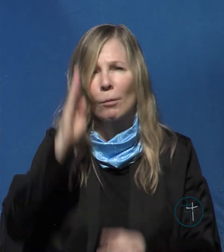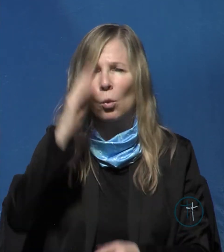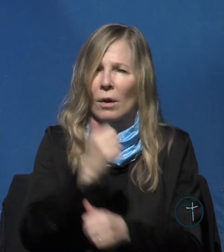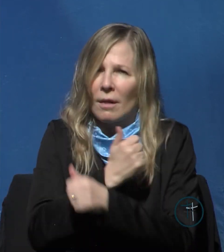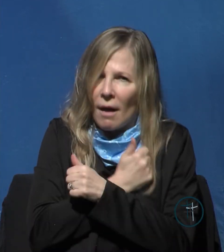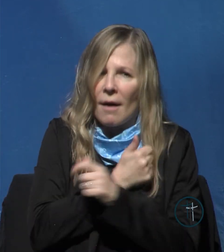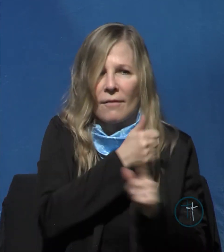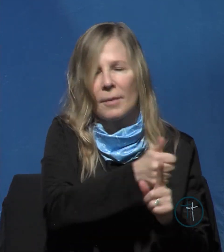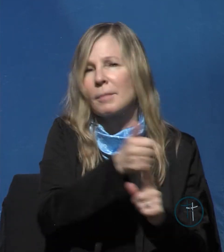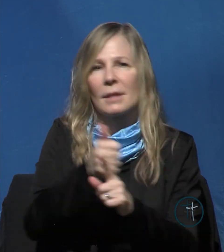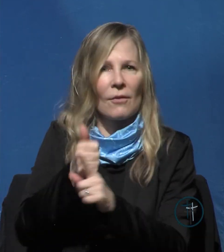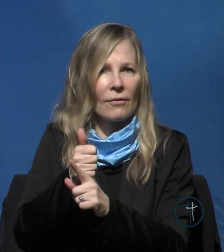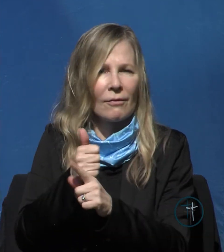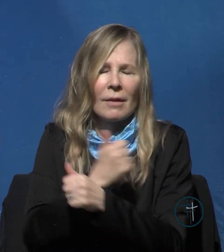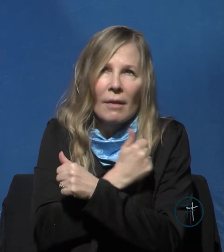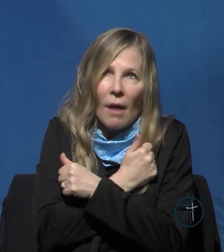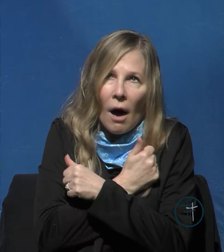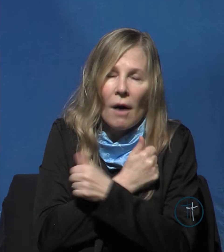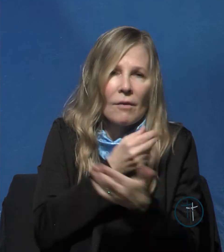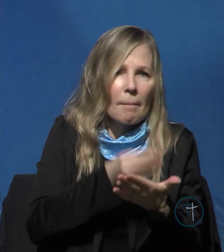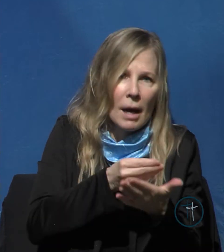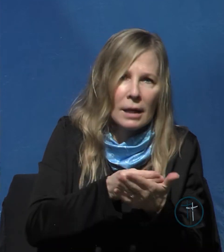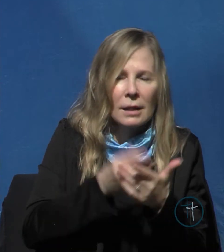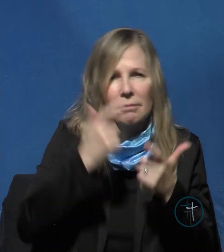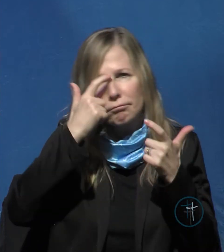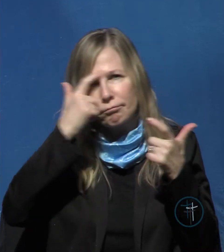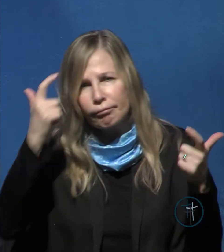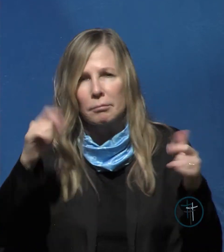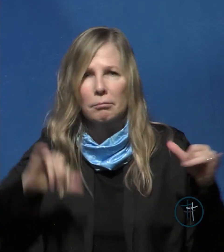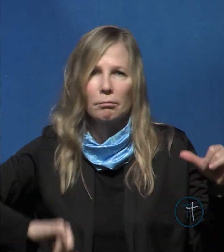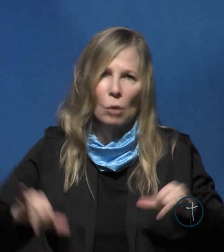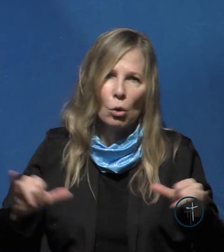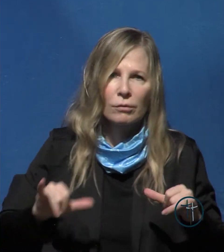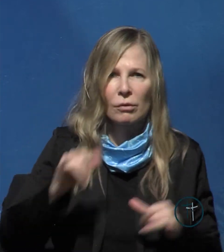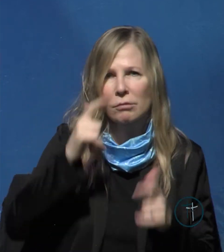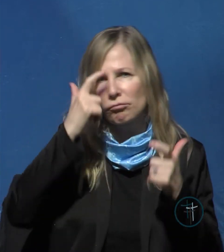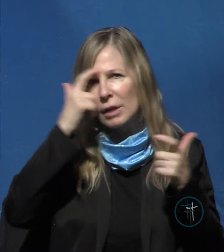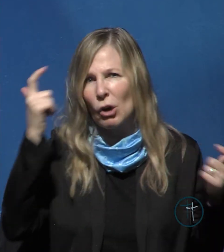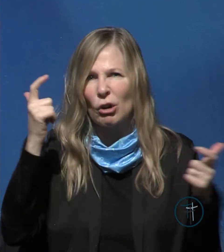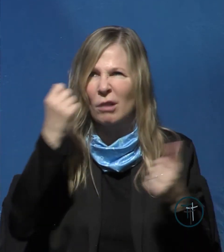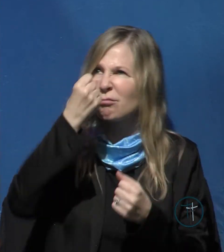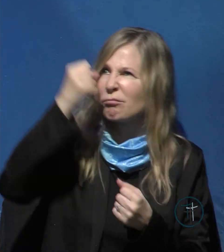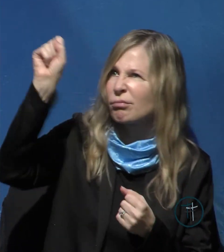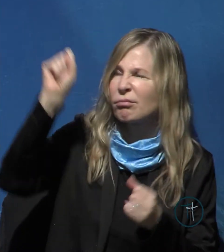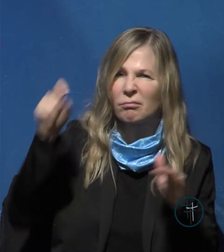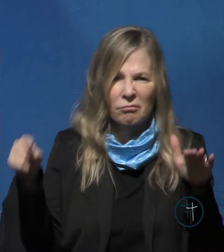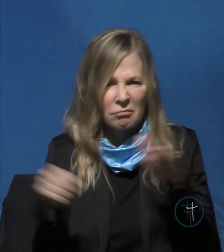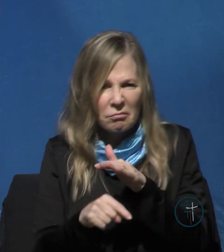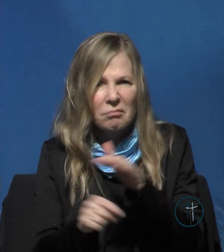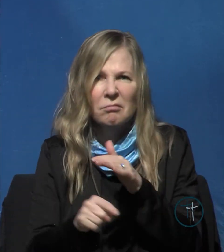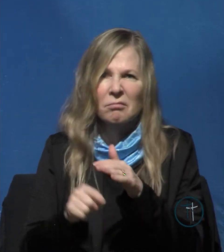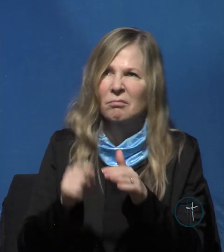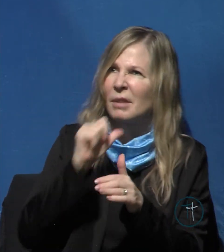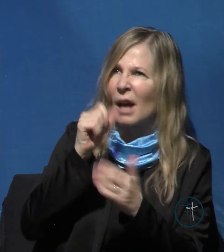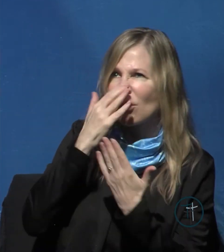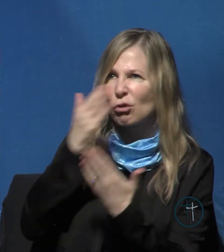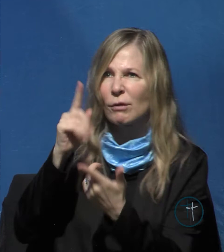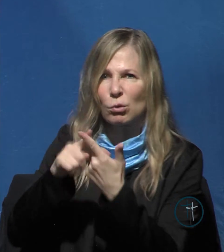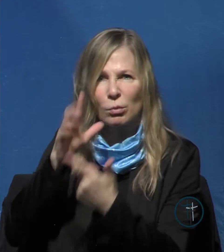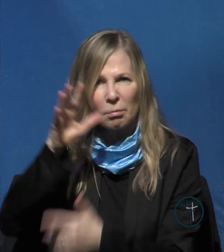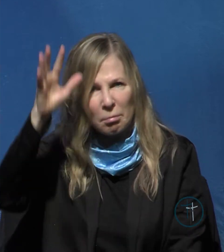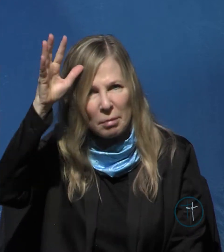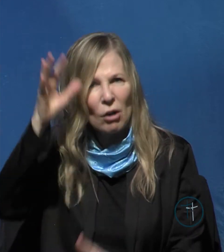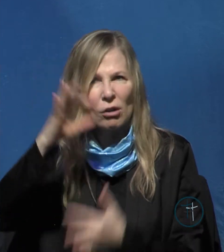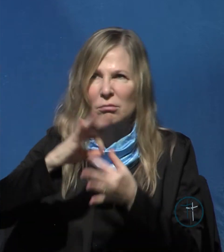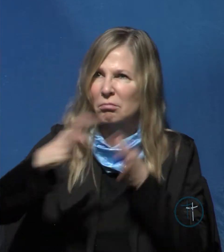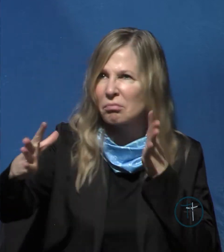self, lovers of money, boastful, arrogant, revilers, disobedient to parents, ungrateful, unholy, unloving,